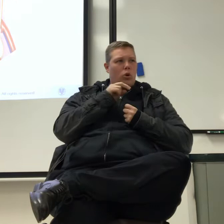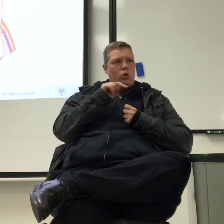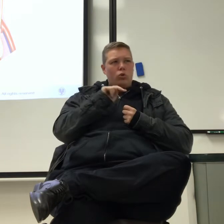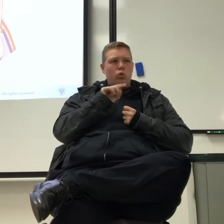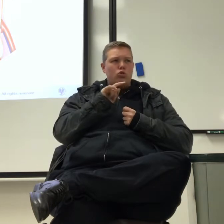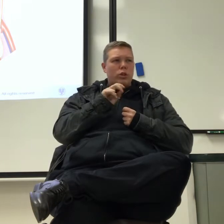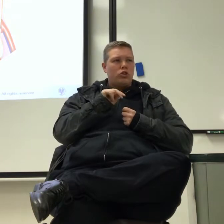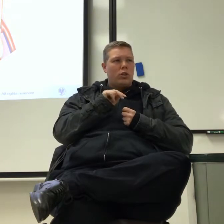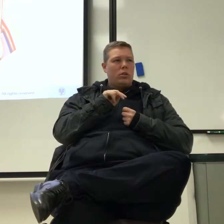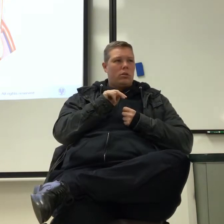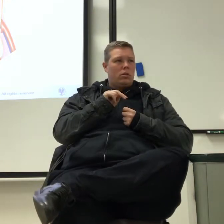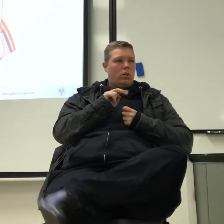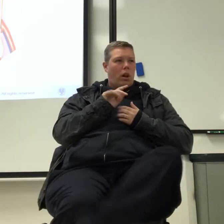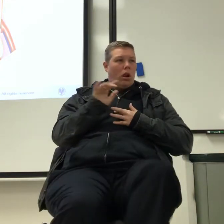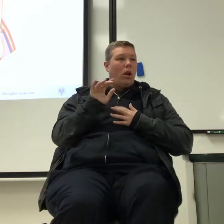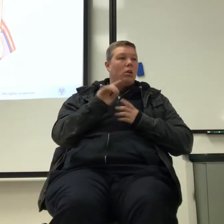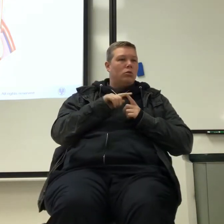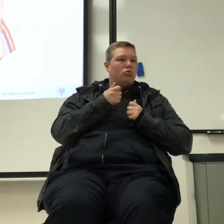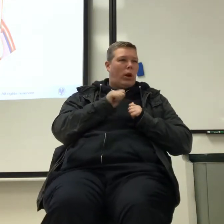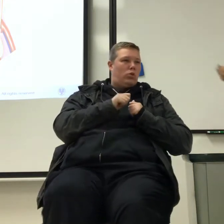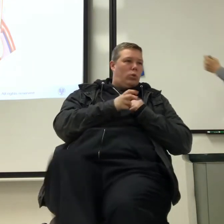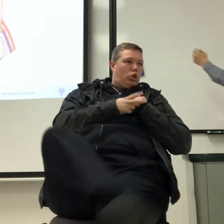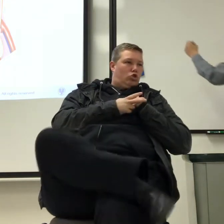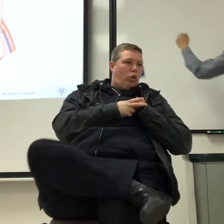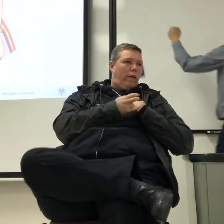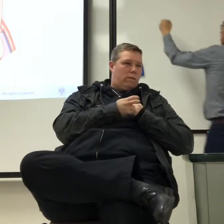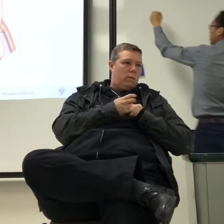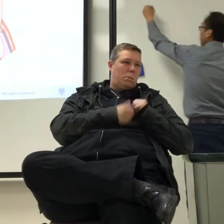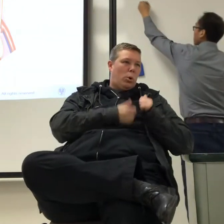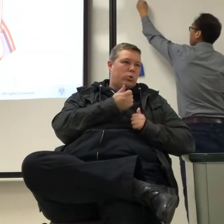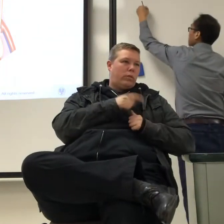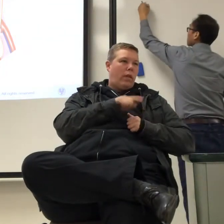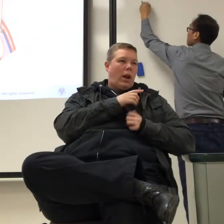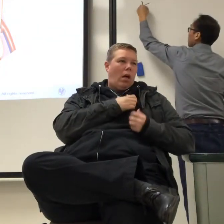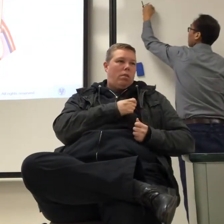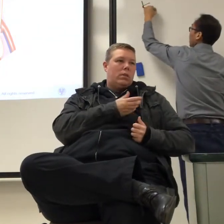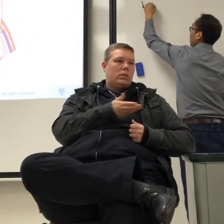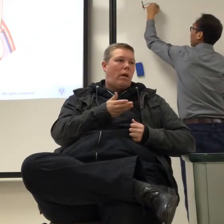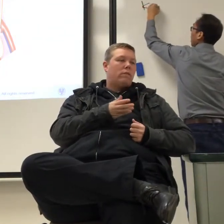you try to conserve most of those things. So kidney functions,